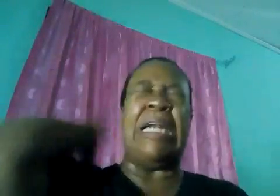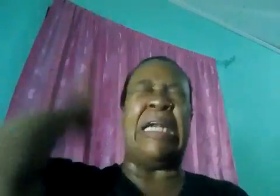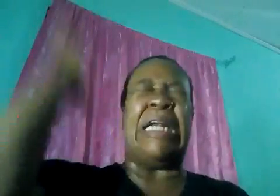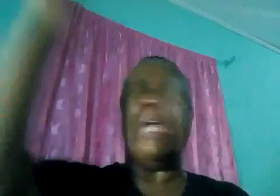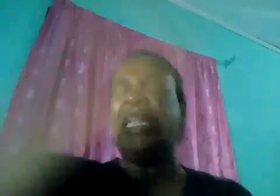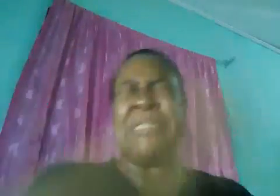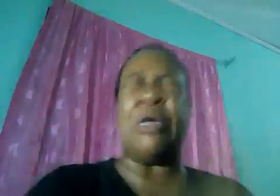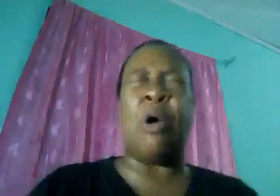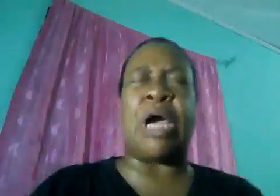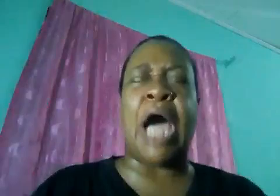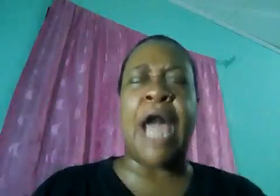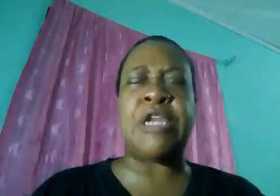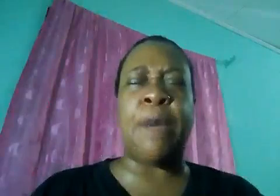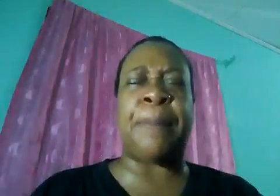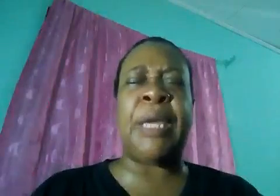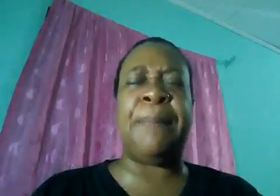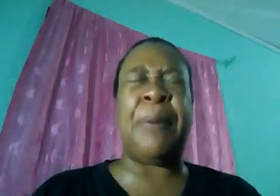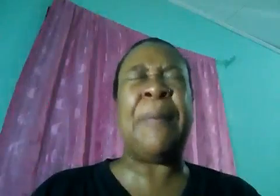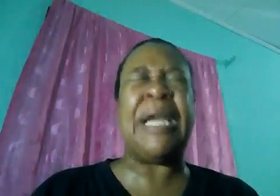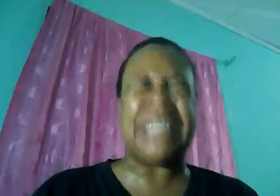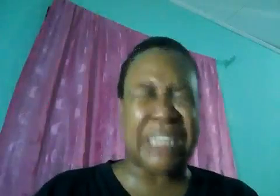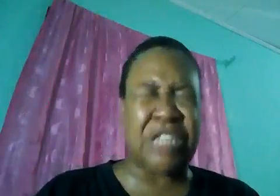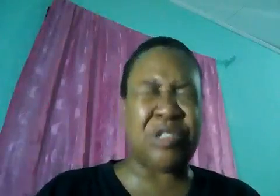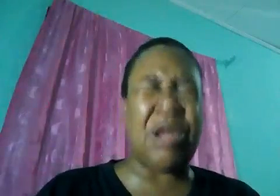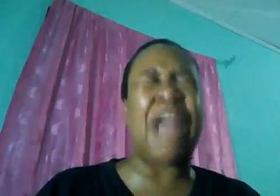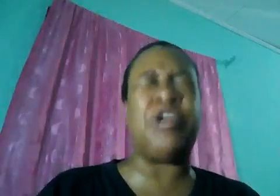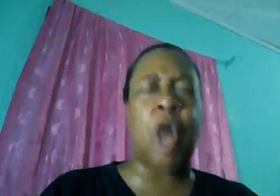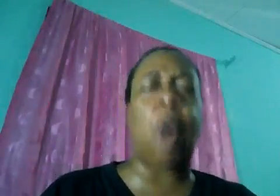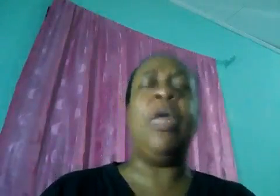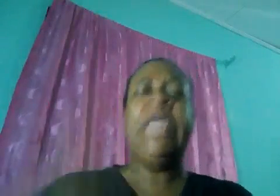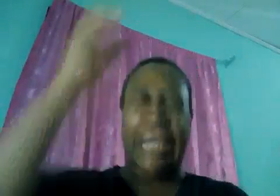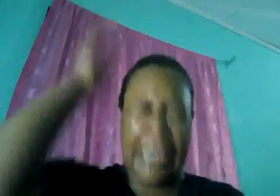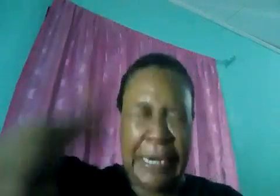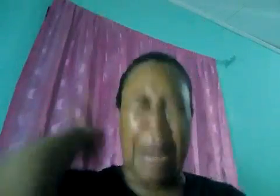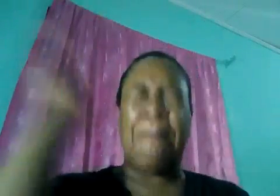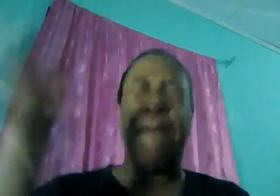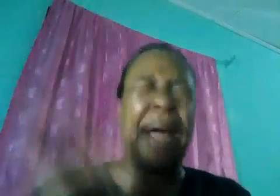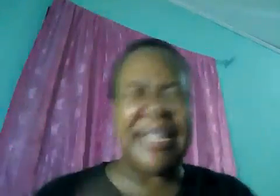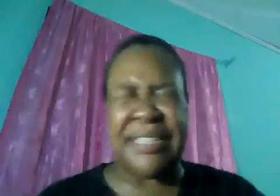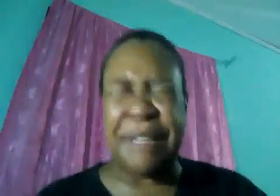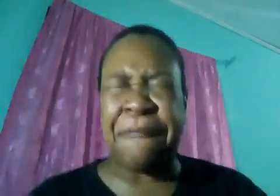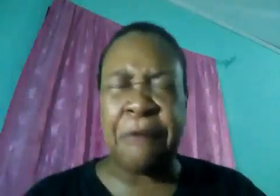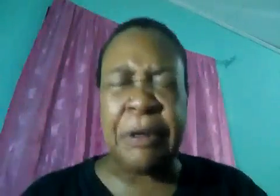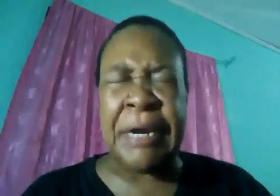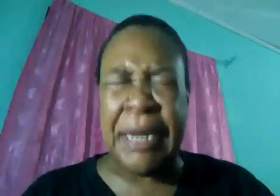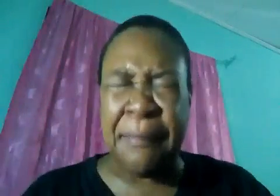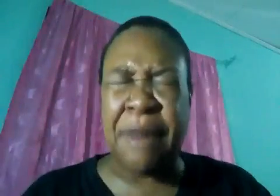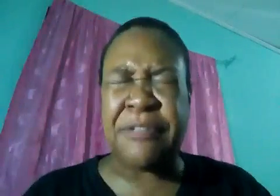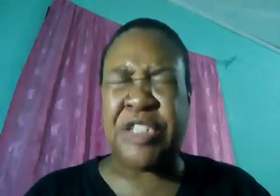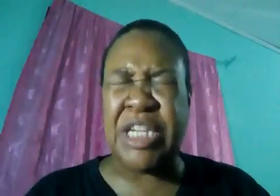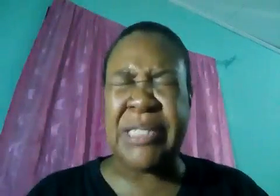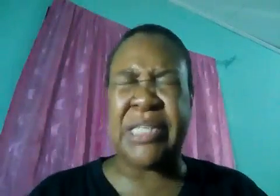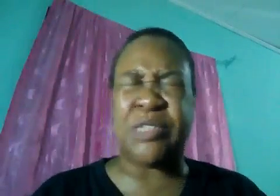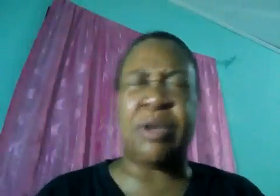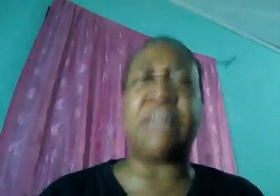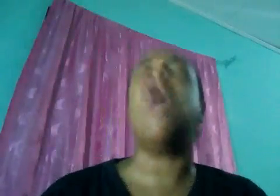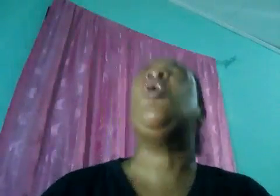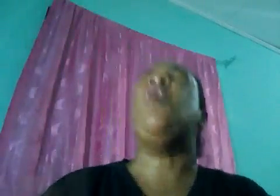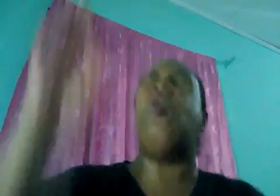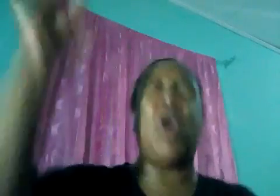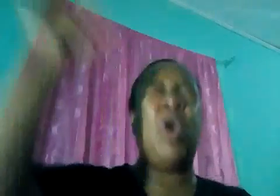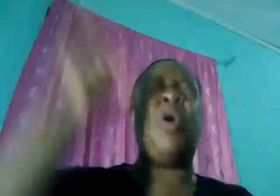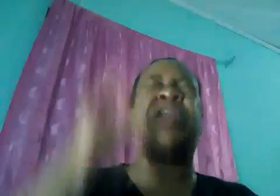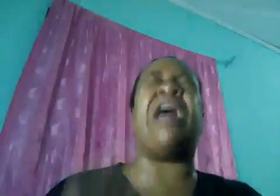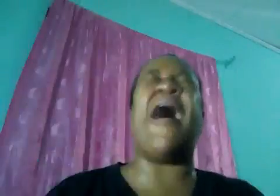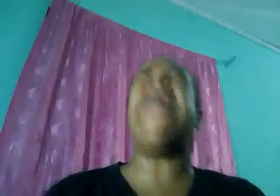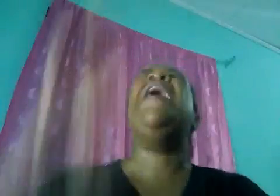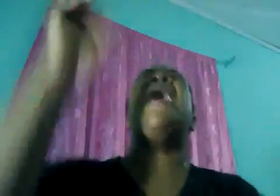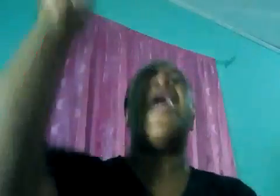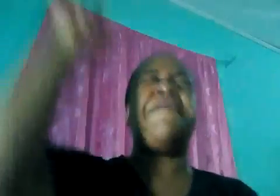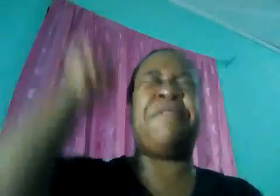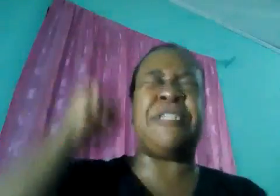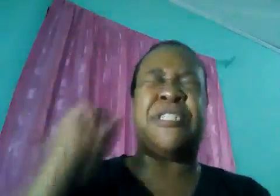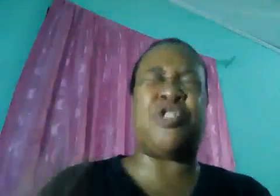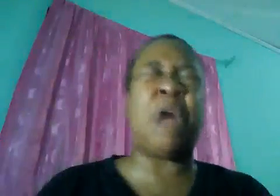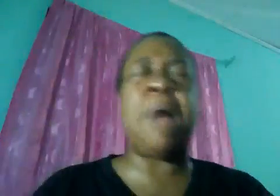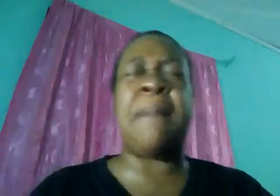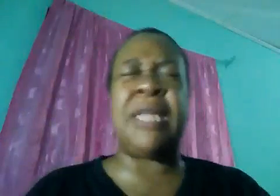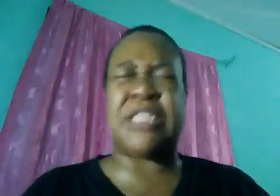oh God, your people blessings right now in the mightiful name of Jesus Christ. Oh Lord God, every strong man spirit